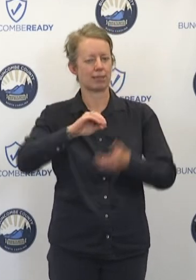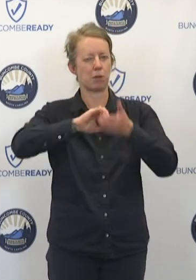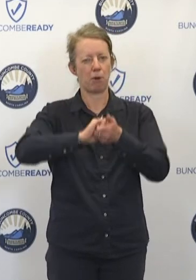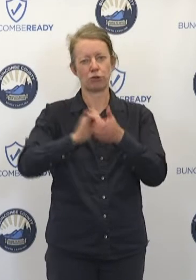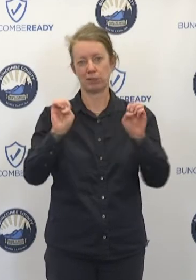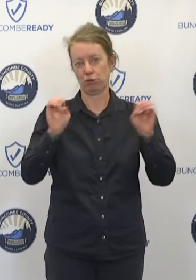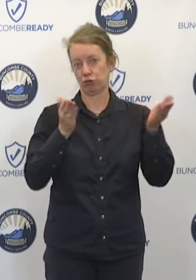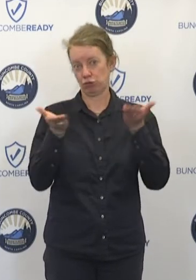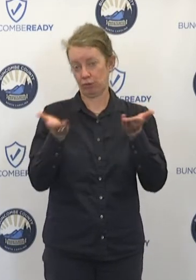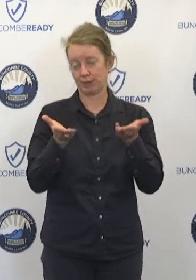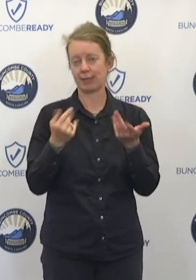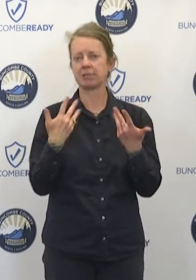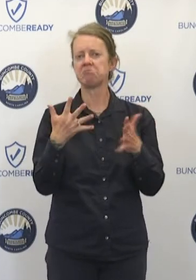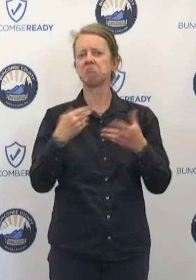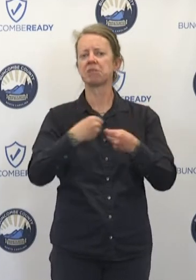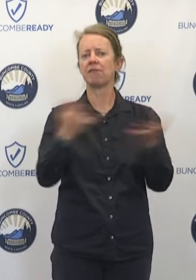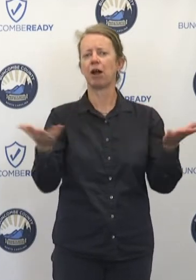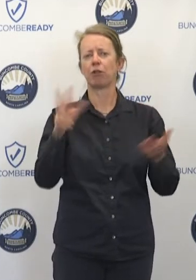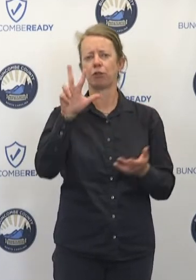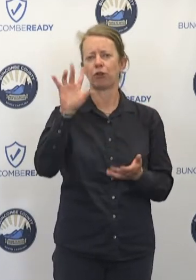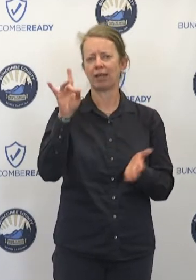emergency services have administered